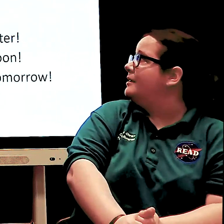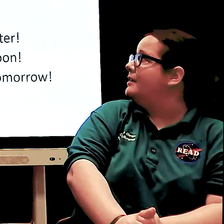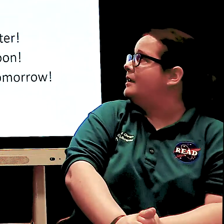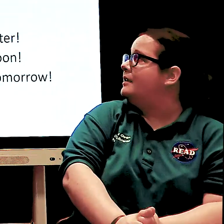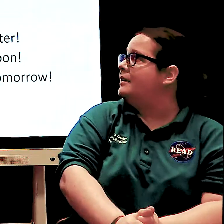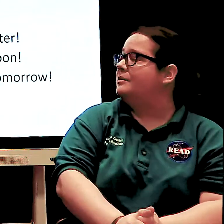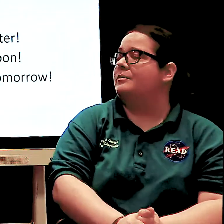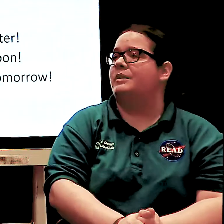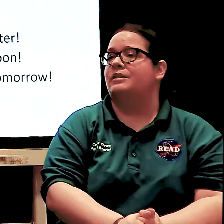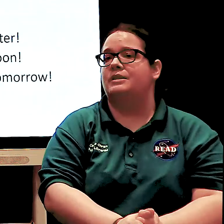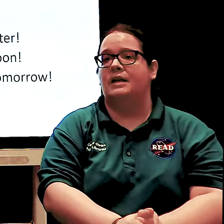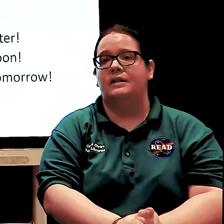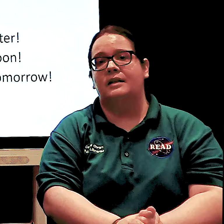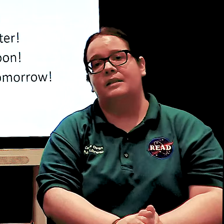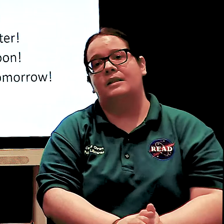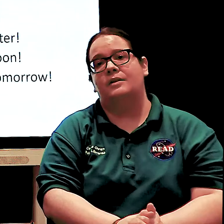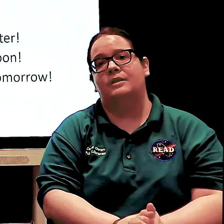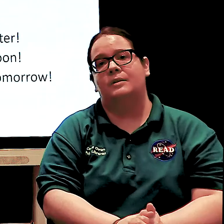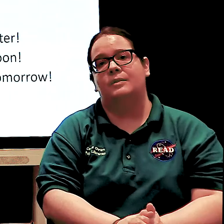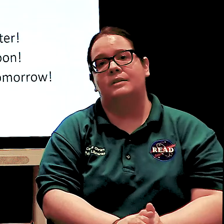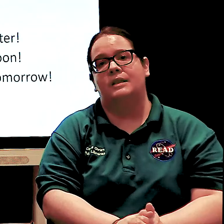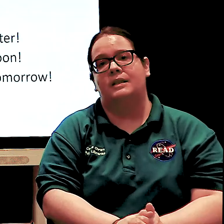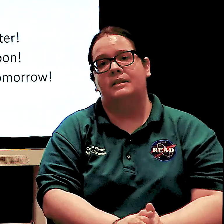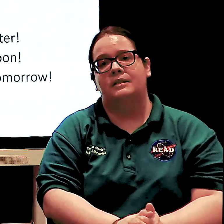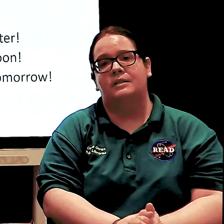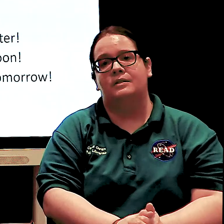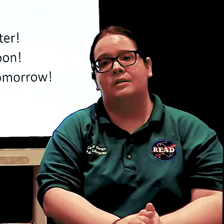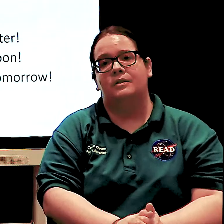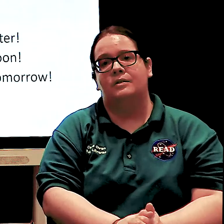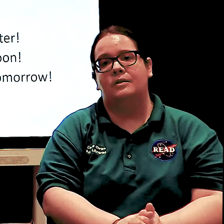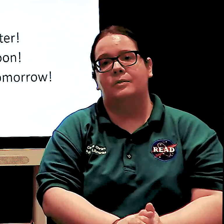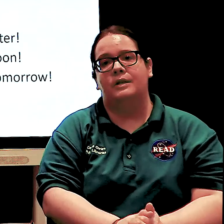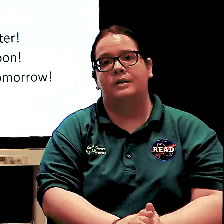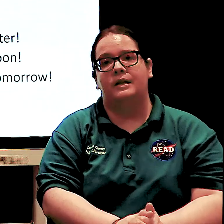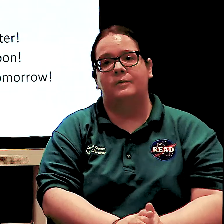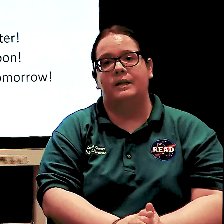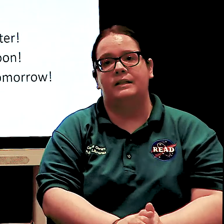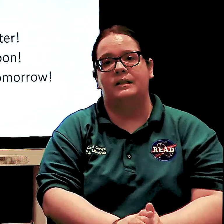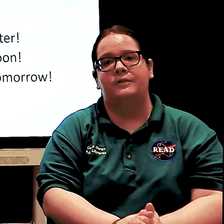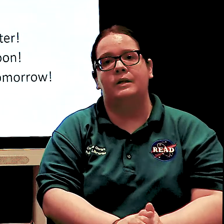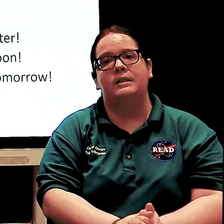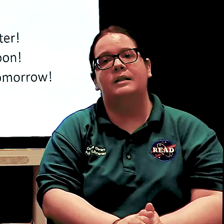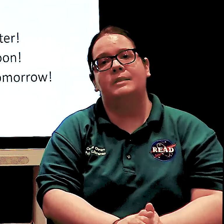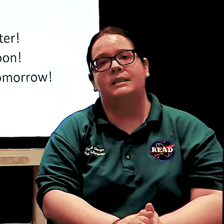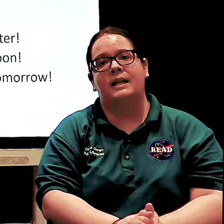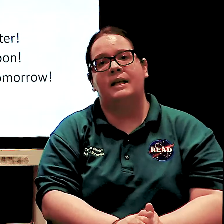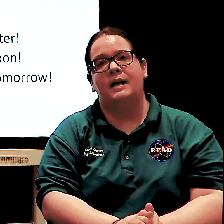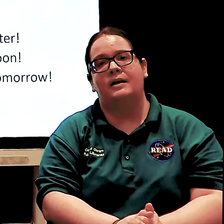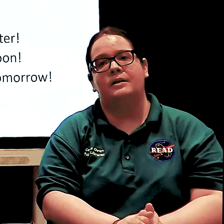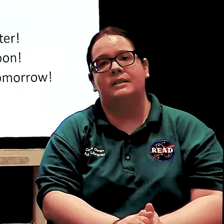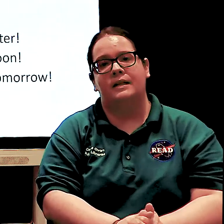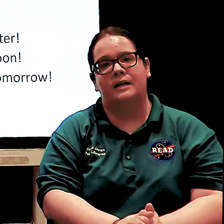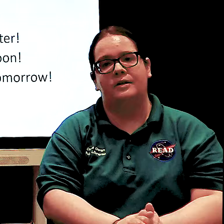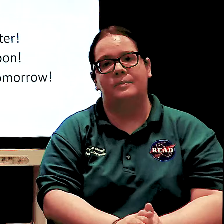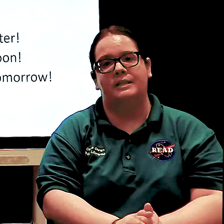And then when you're done asking how someone is, or when they're getting ready to leave, you can tell them to take care. Take care and be